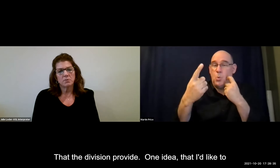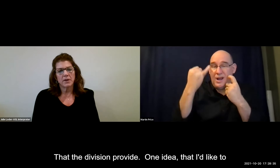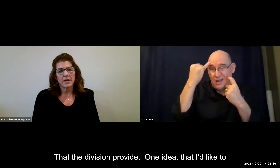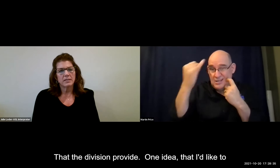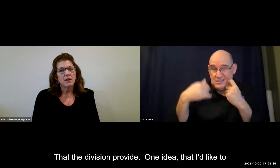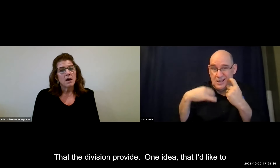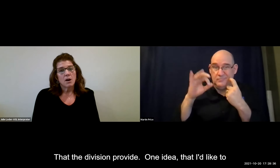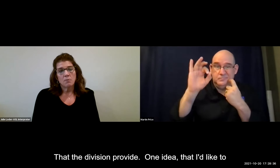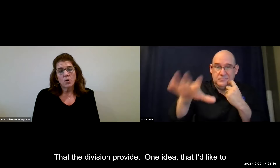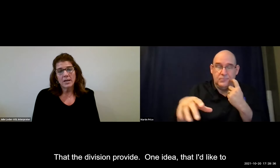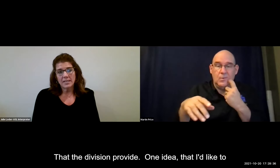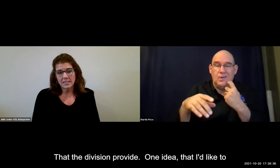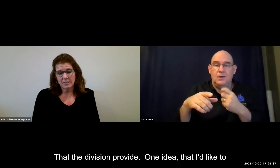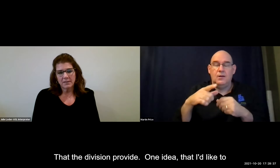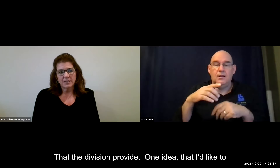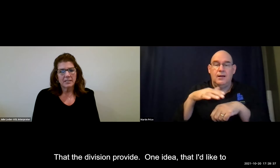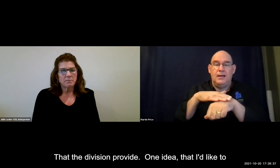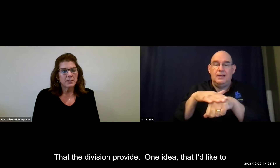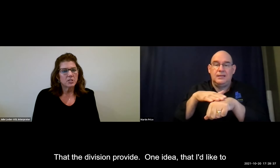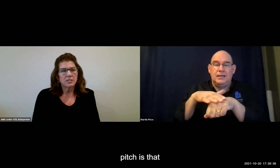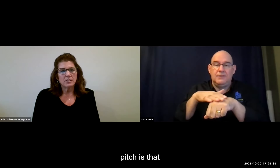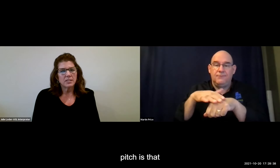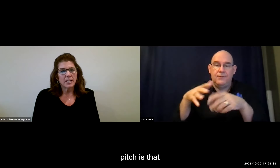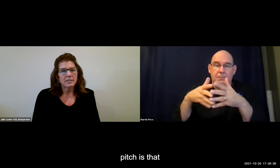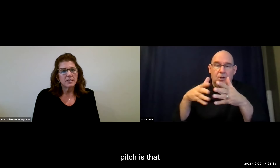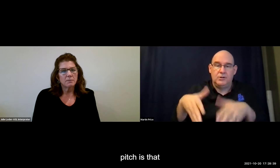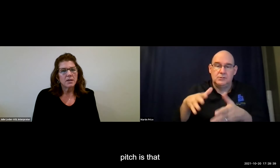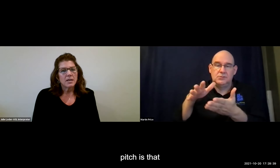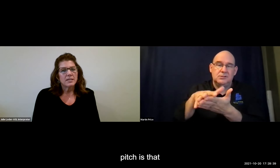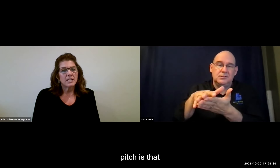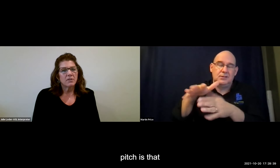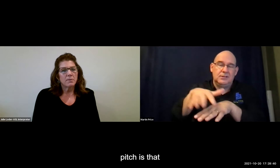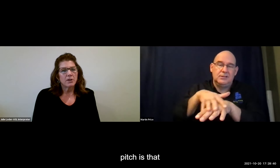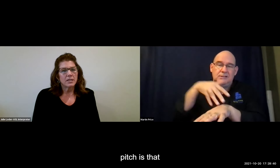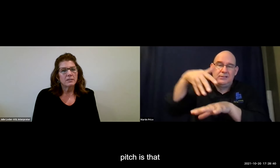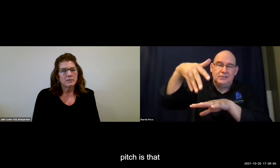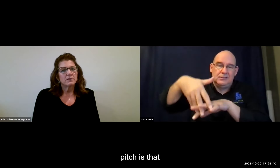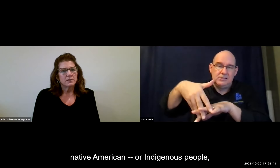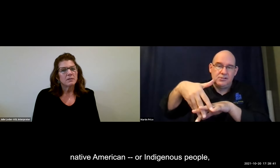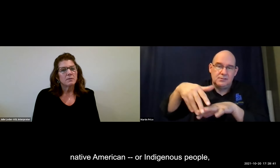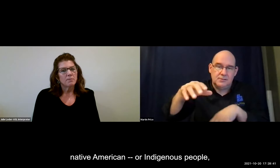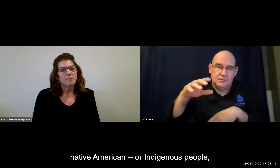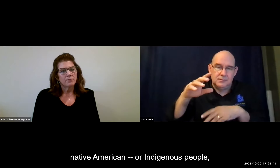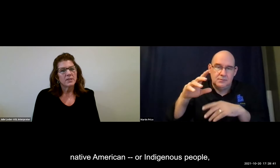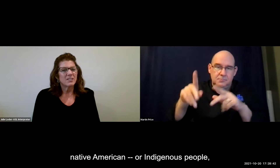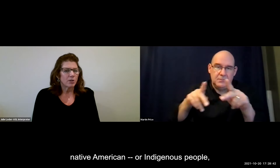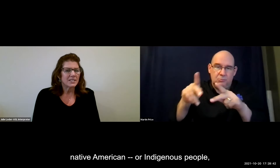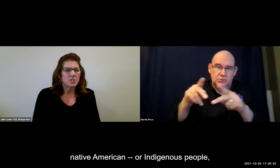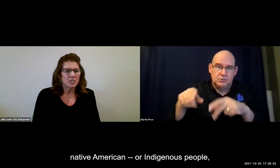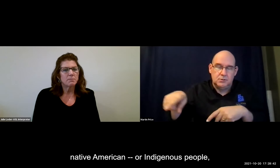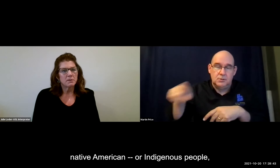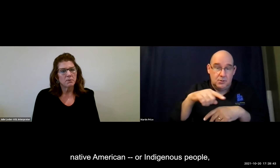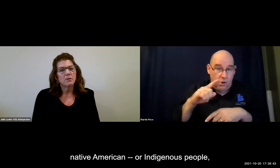division provide? One idea that I'd like to pitch is that Native American